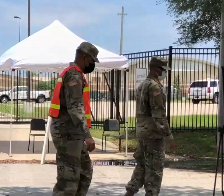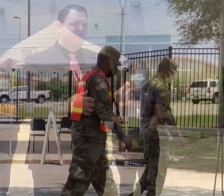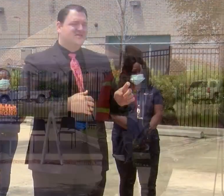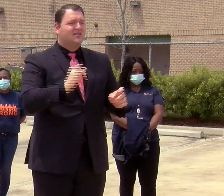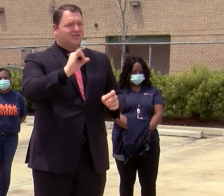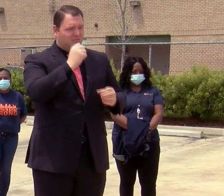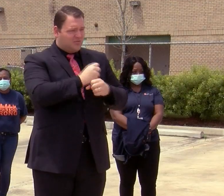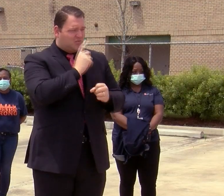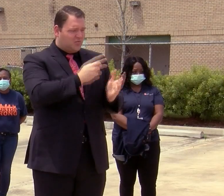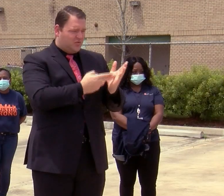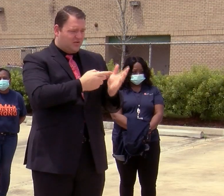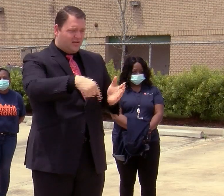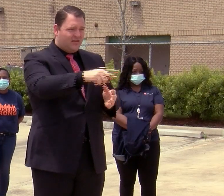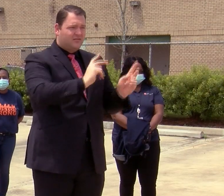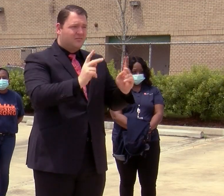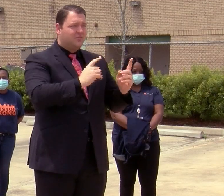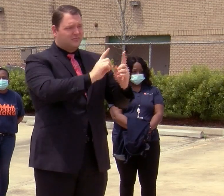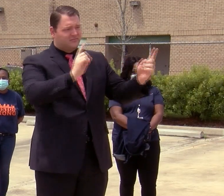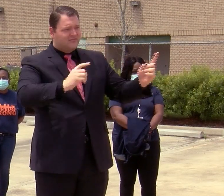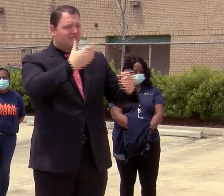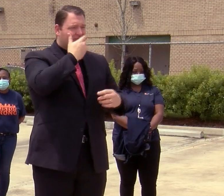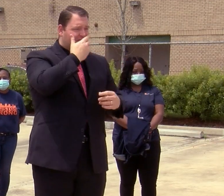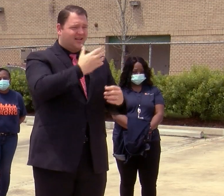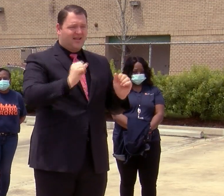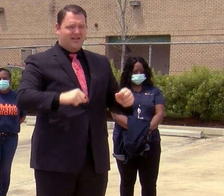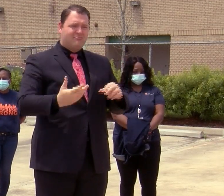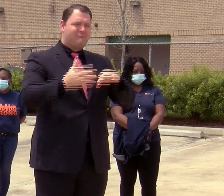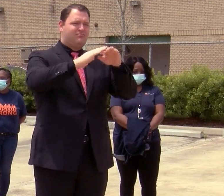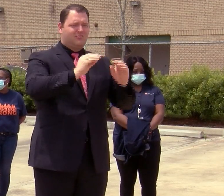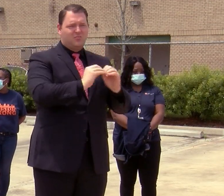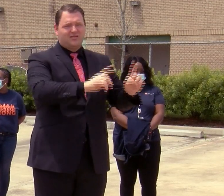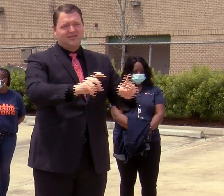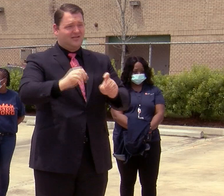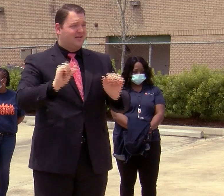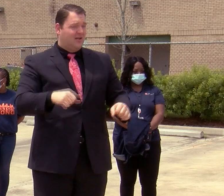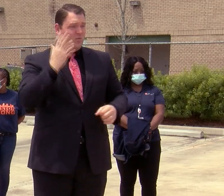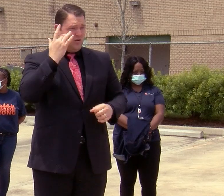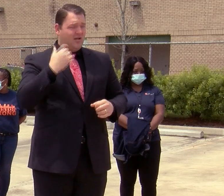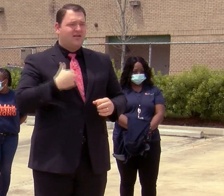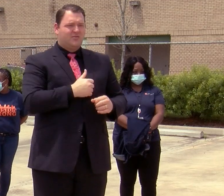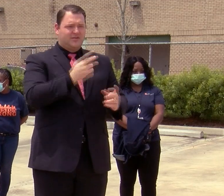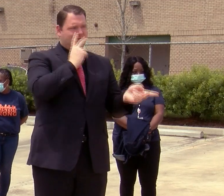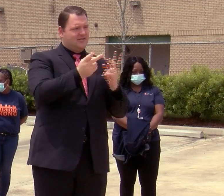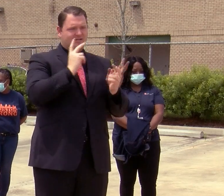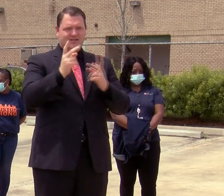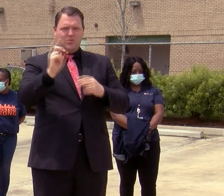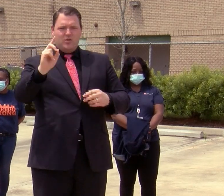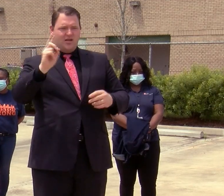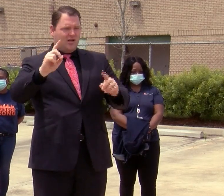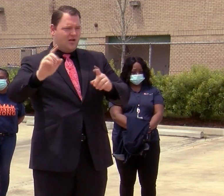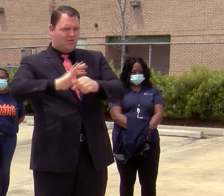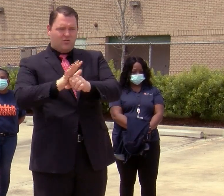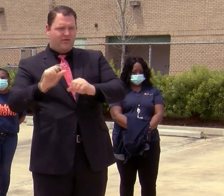face coverings, and that we are doing as much testing as possible, because the test becomes our eyes in terms of where this virus is and will give us